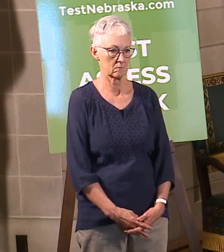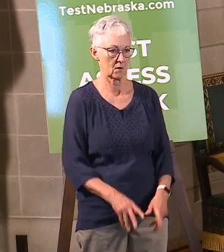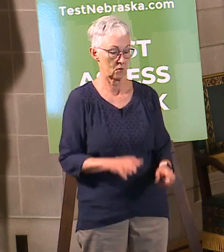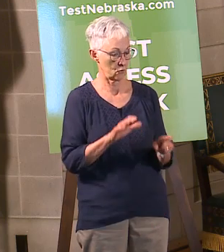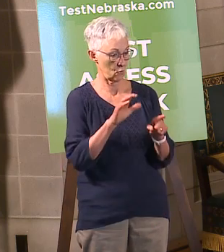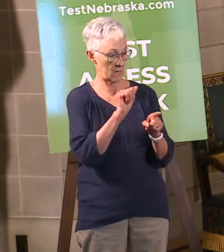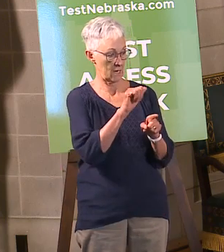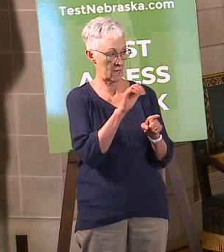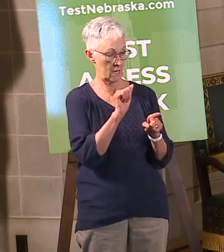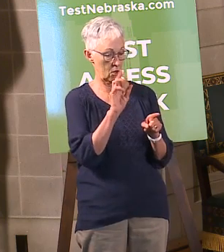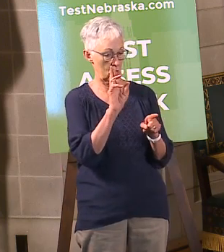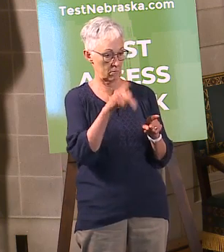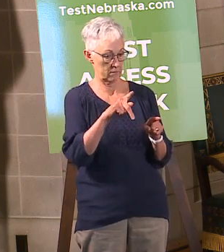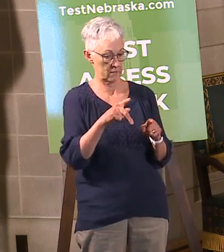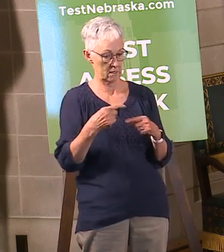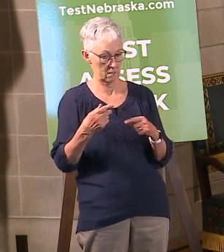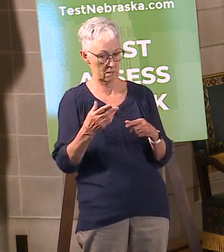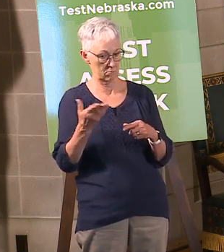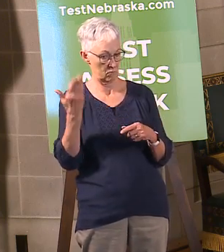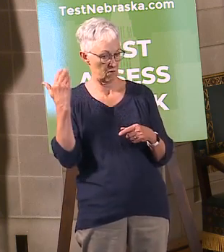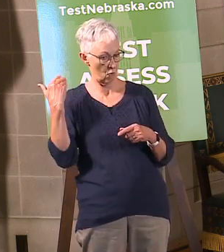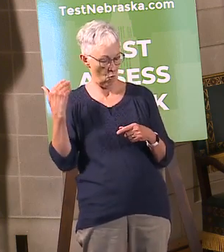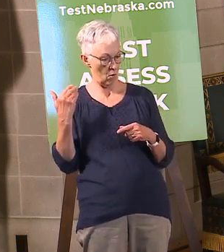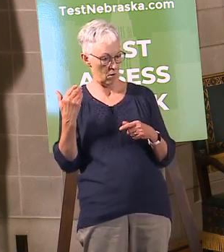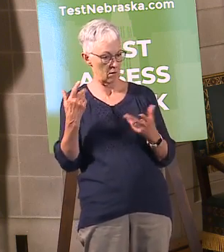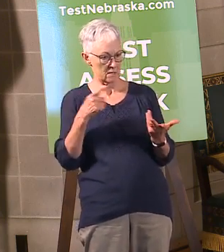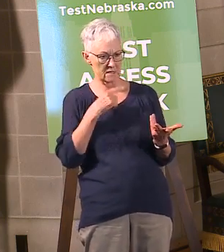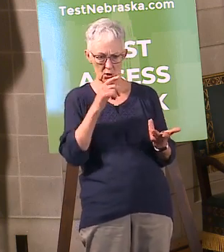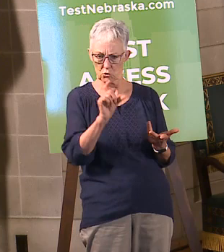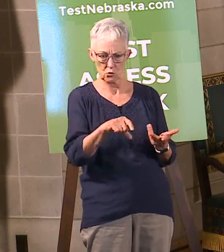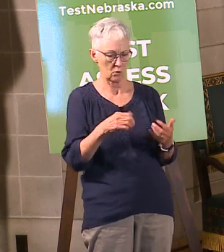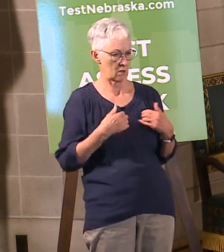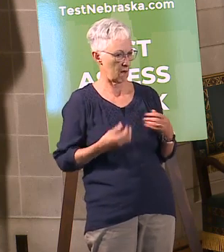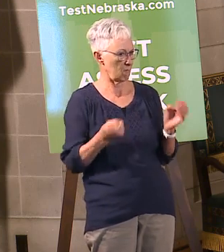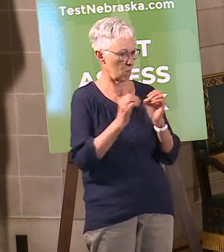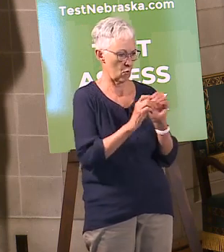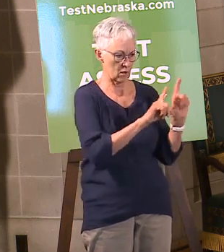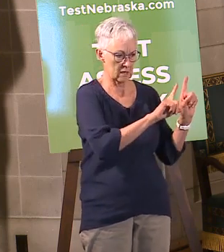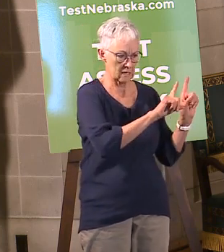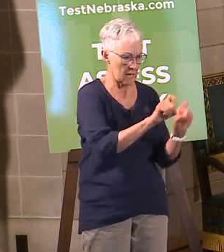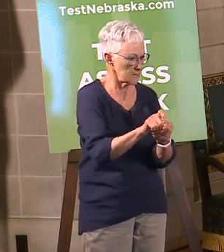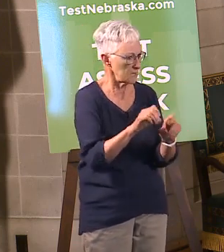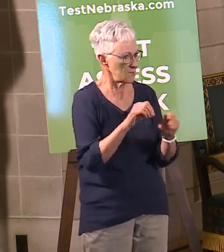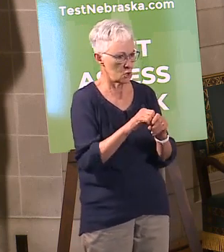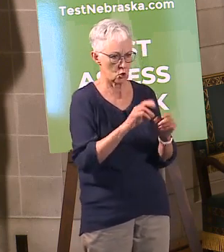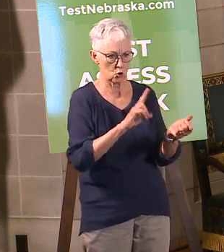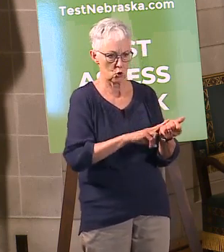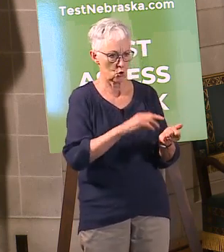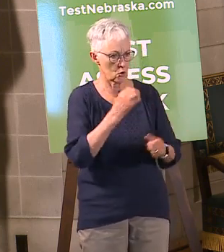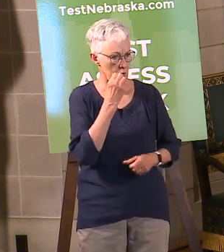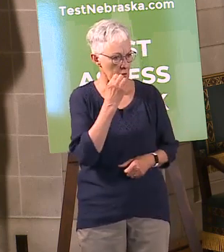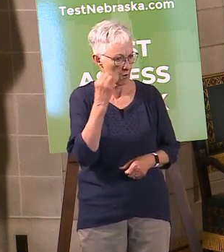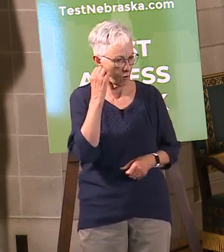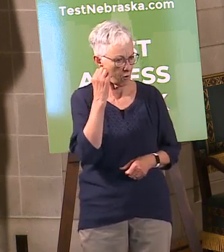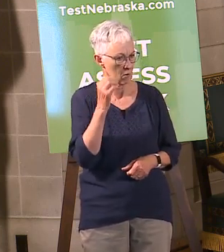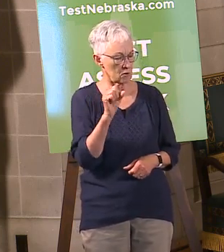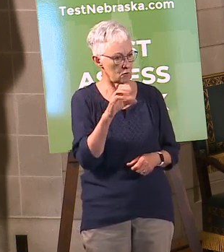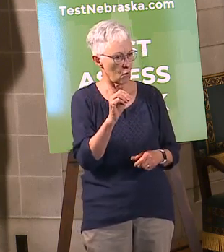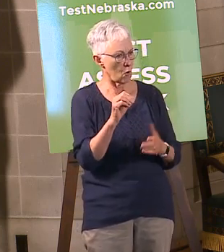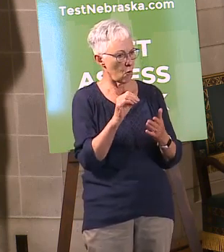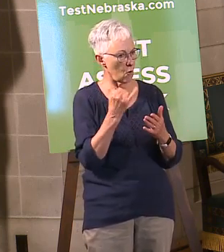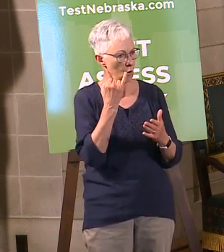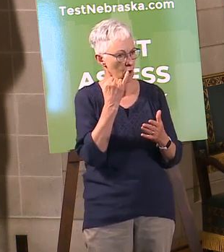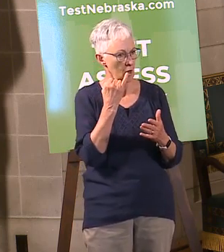tested positive, that you would be able to test the rest of the staff and